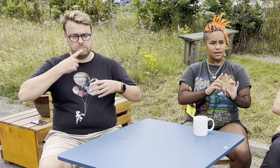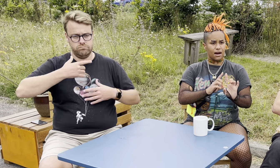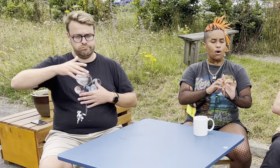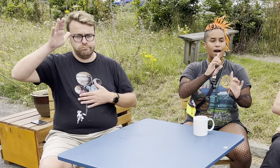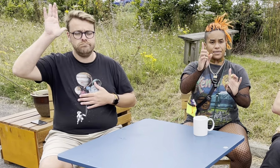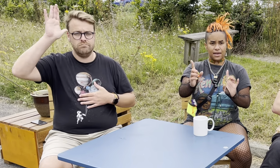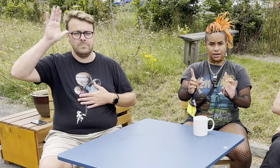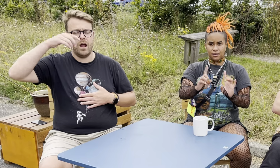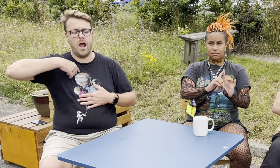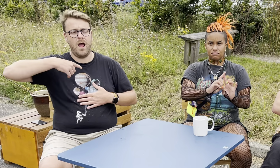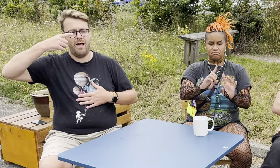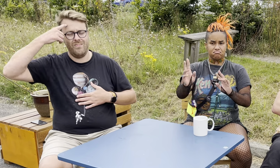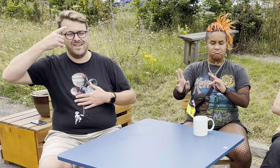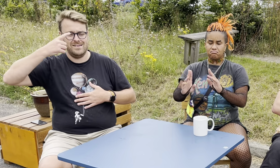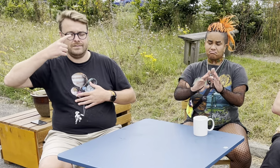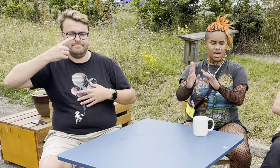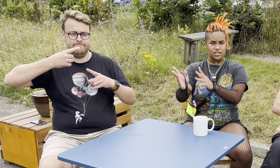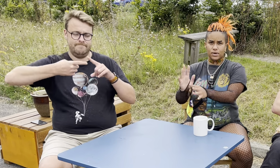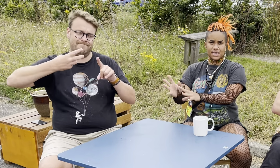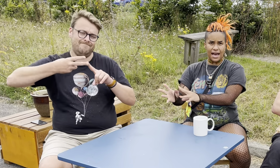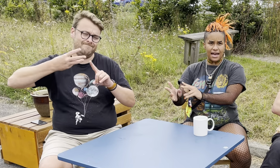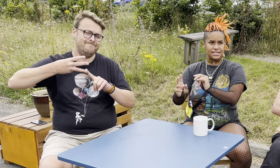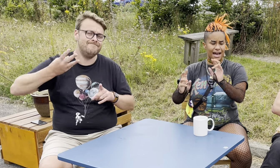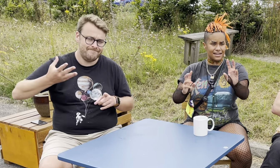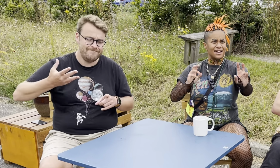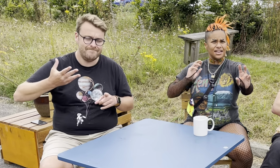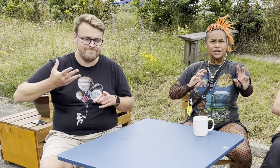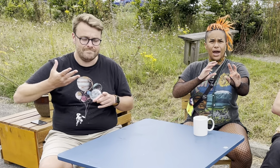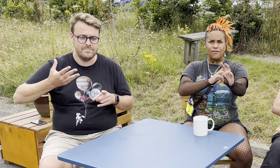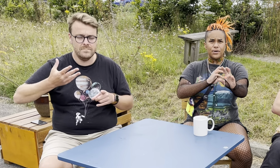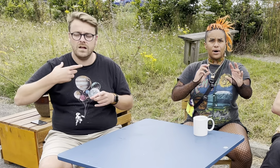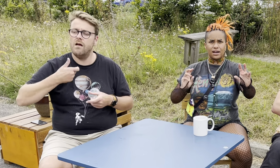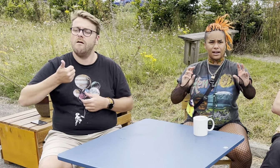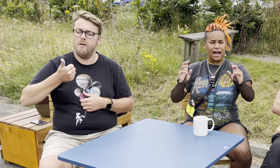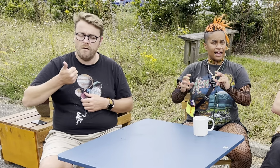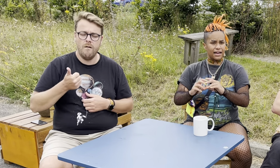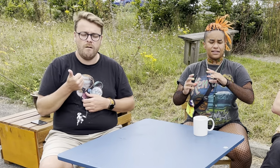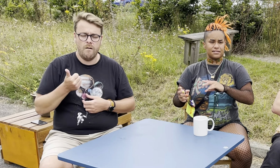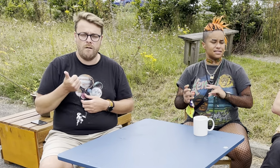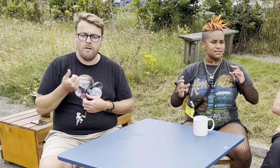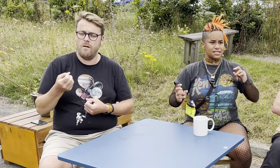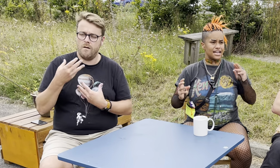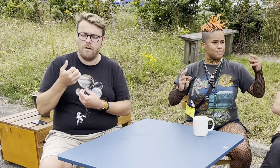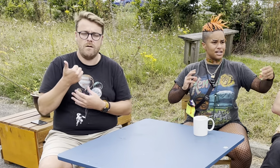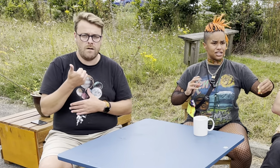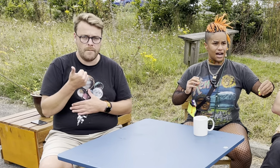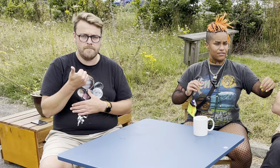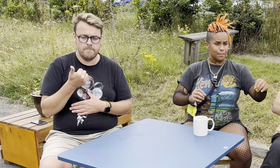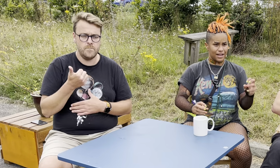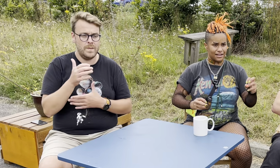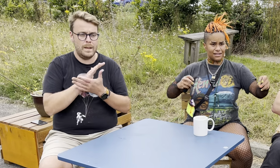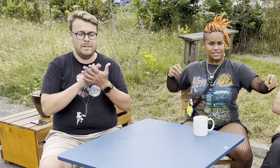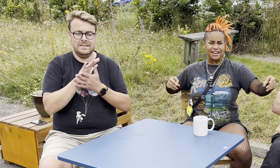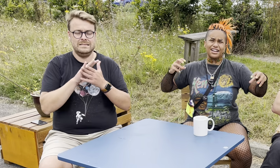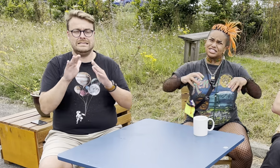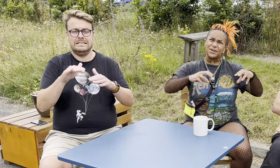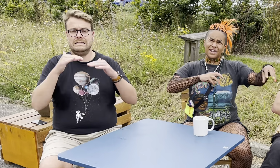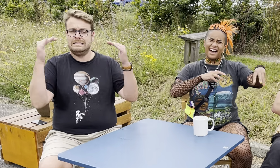oh, I think XYZ, and, you know, everyone like, and the stage manager having opinions, and like, you know, like